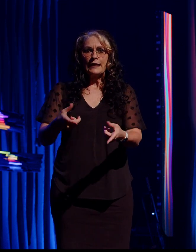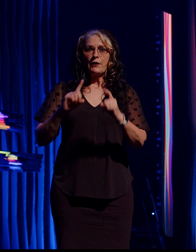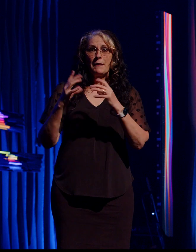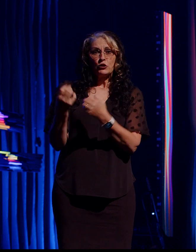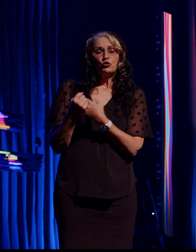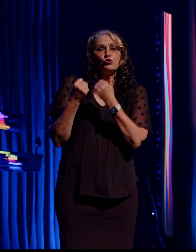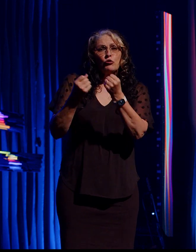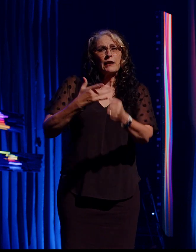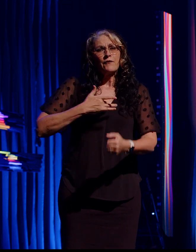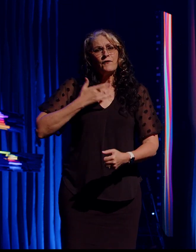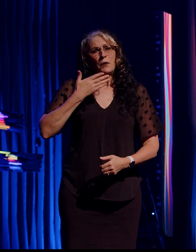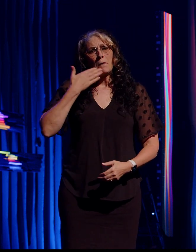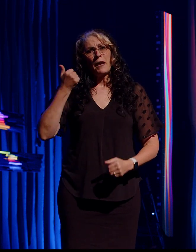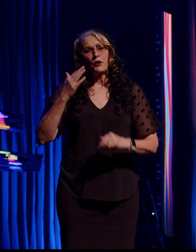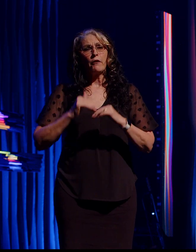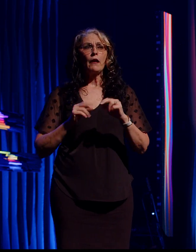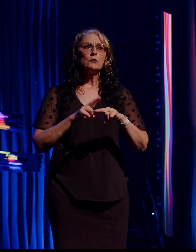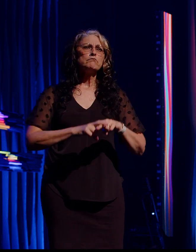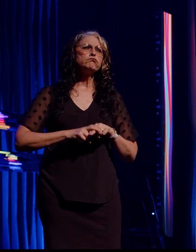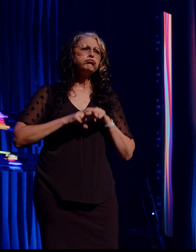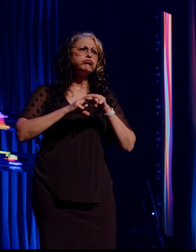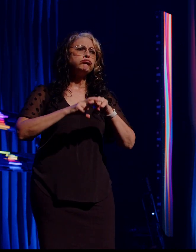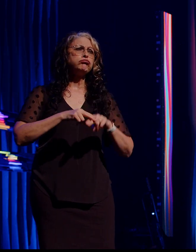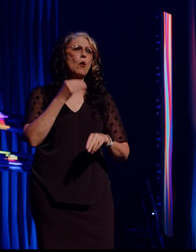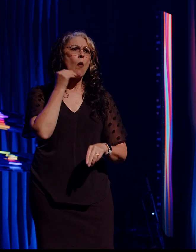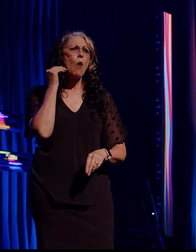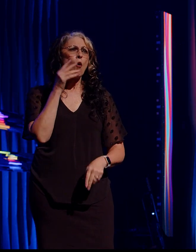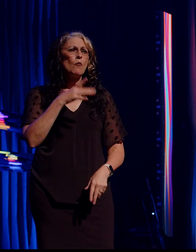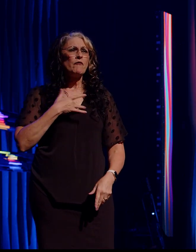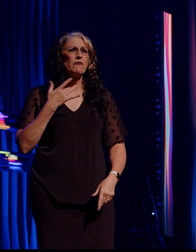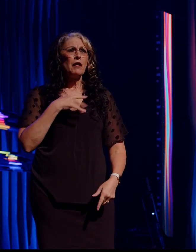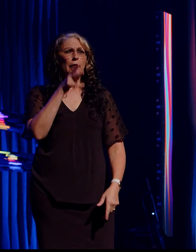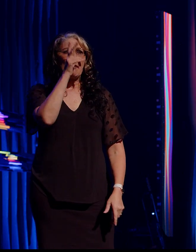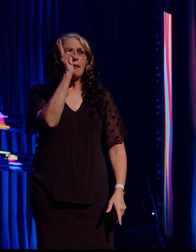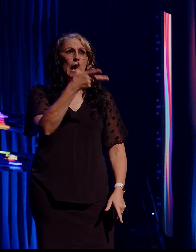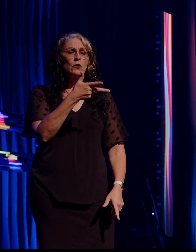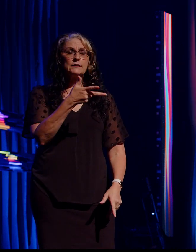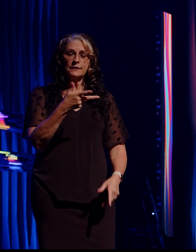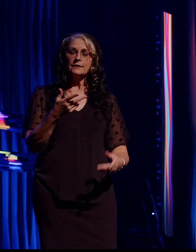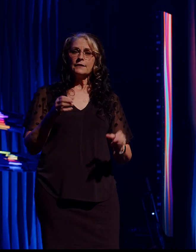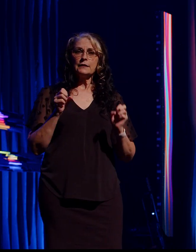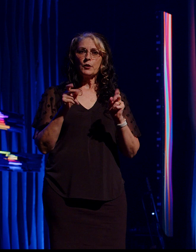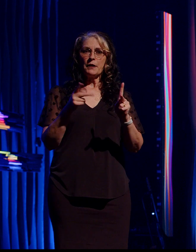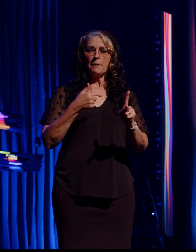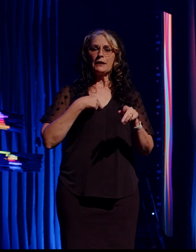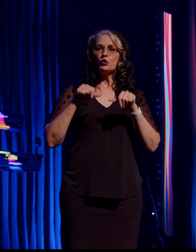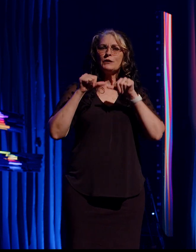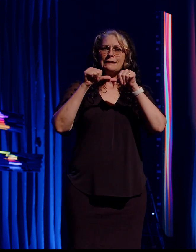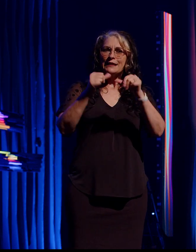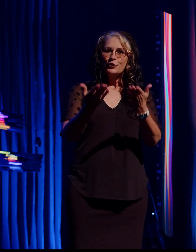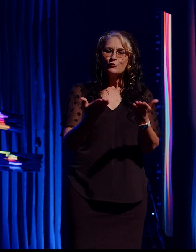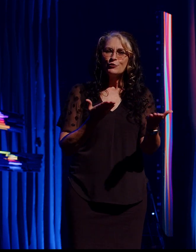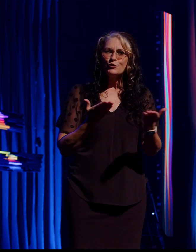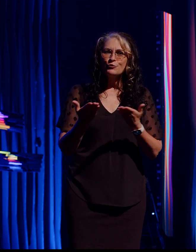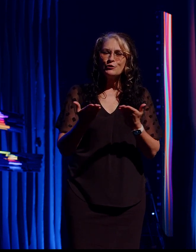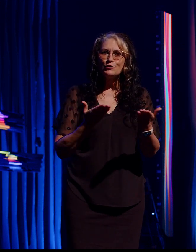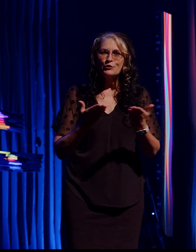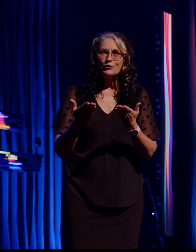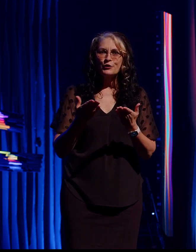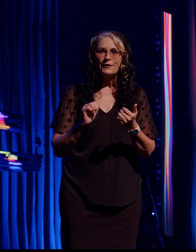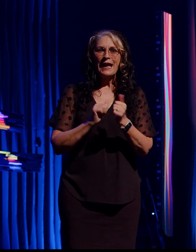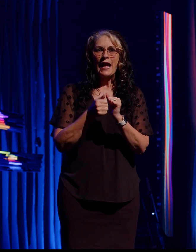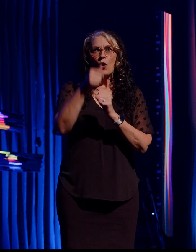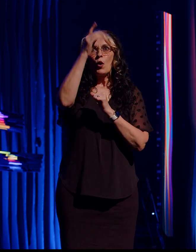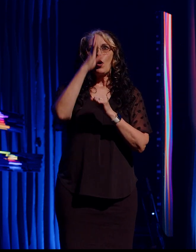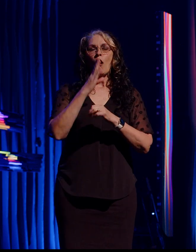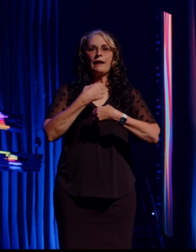has made me feel so much better than sitting home feeling lousy, and it has allowed me to continue to serve in the way that